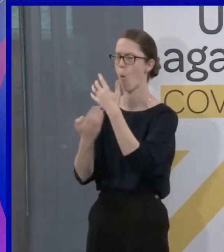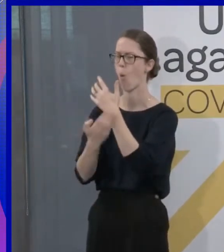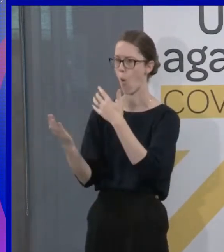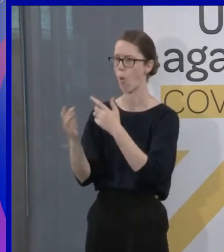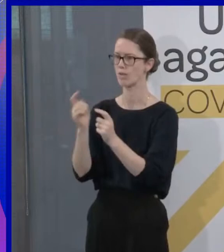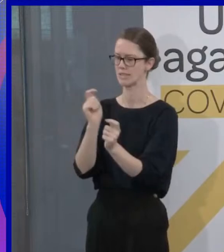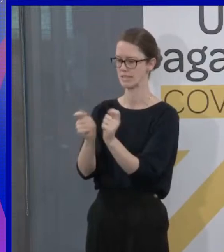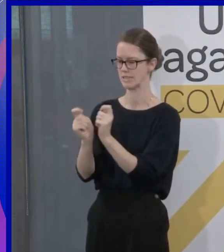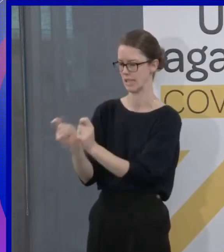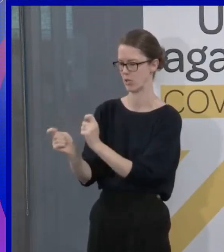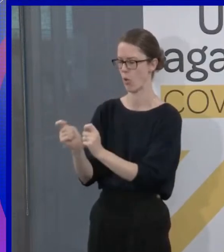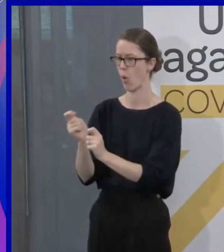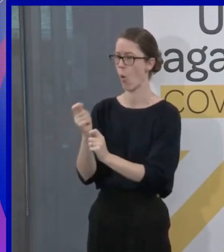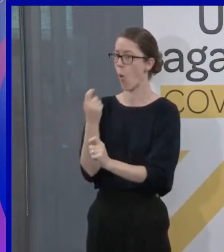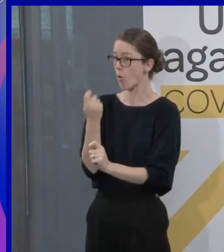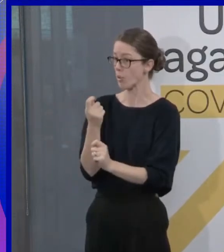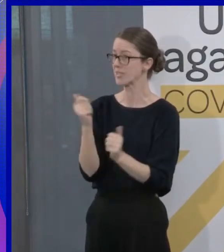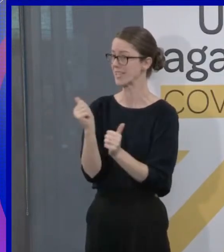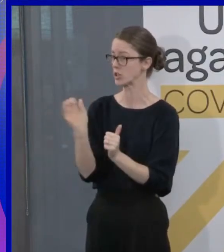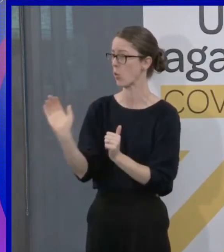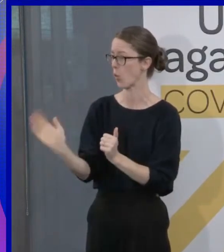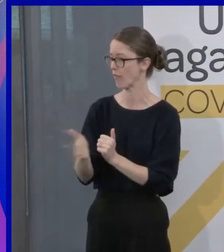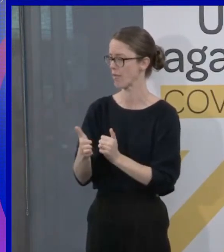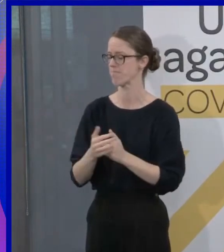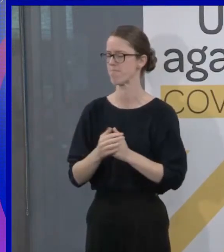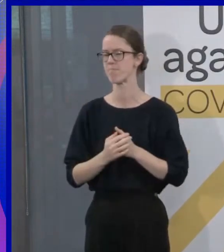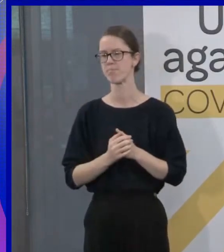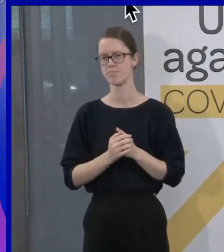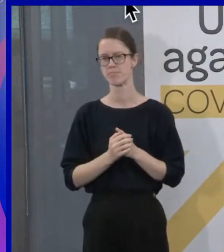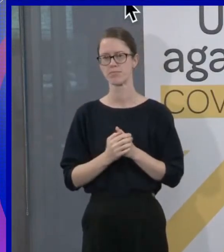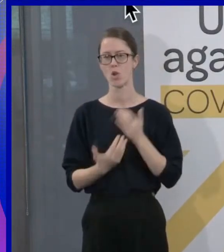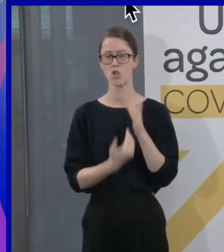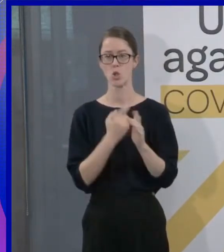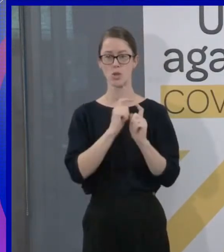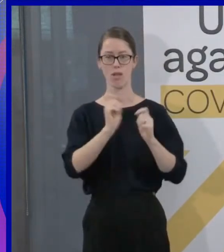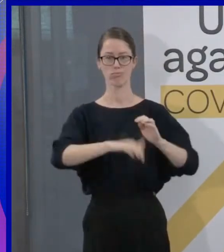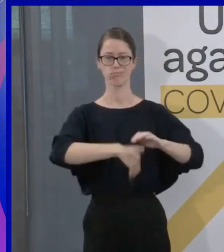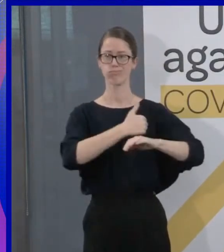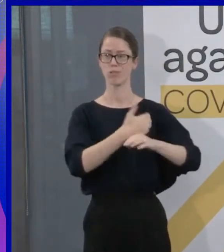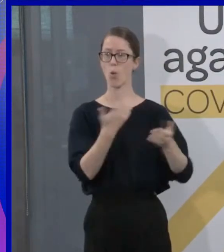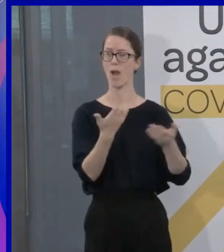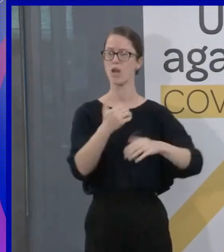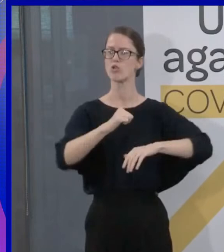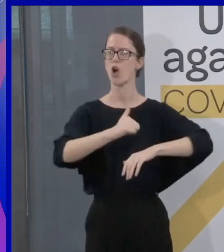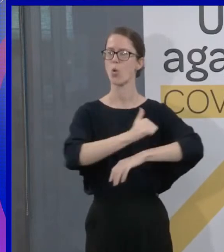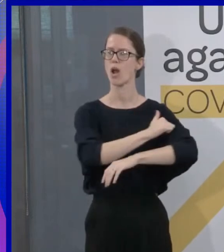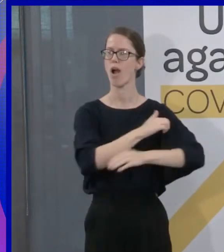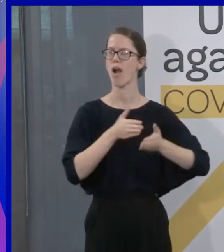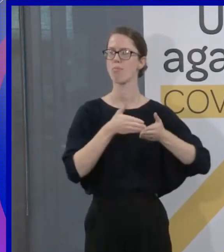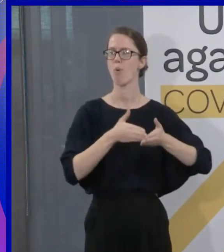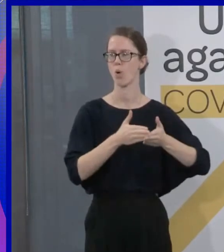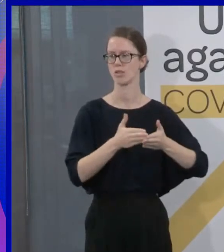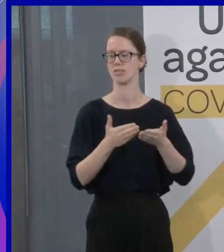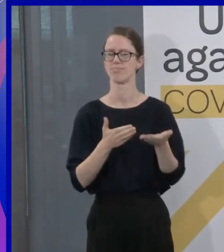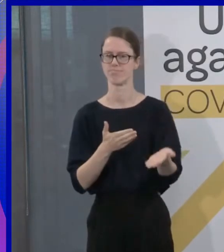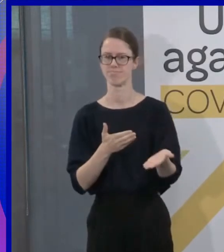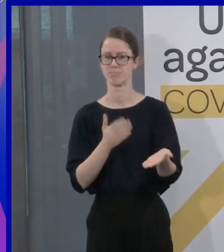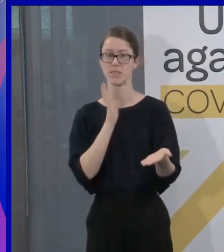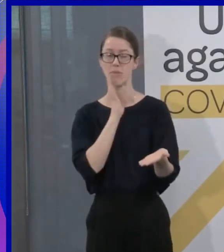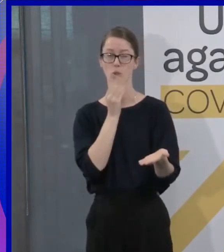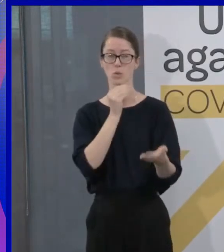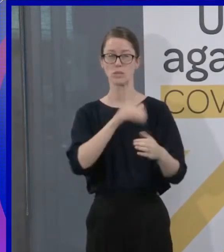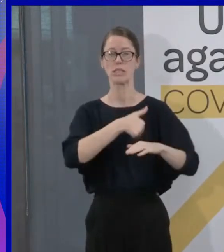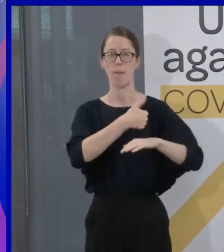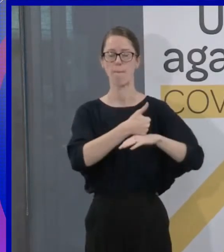either complete or about to be completed. There's a new team that's gone into the Tauranga port just this